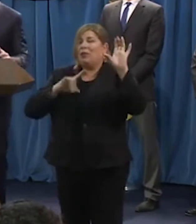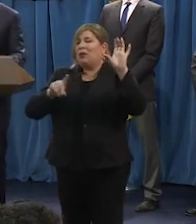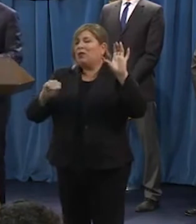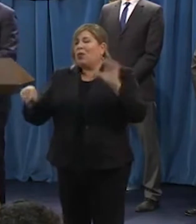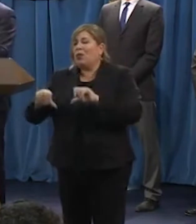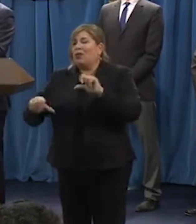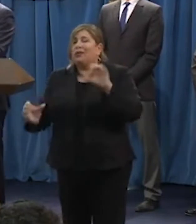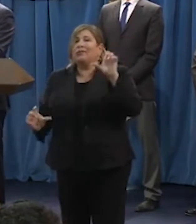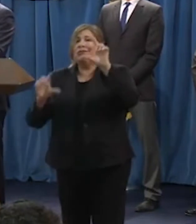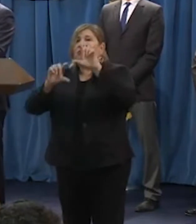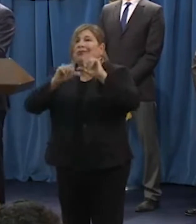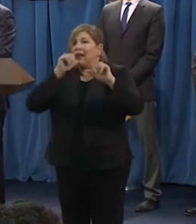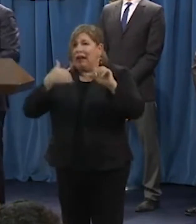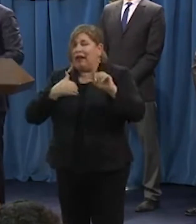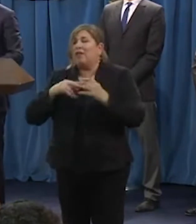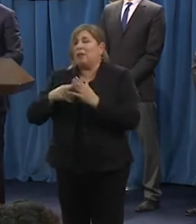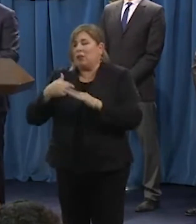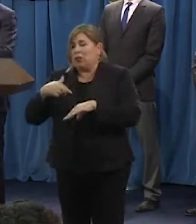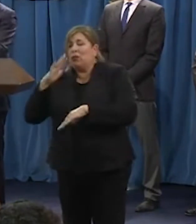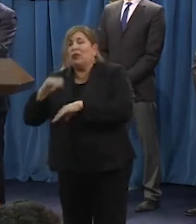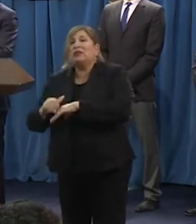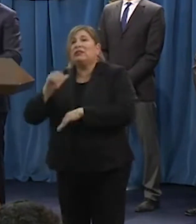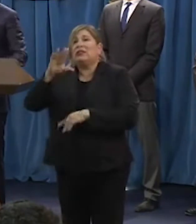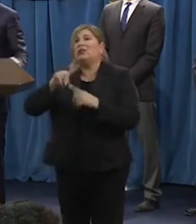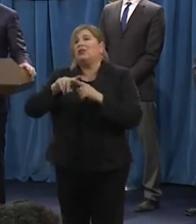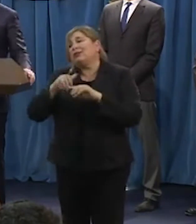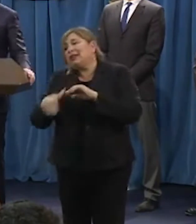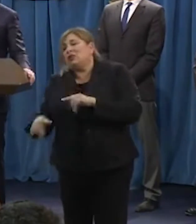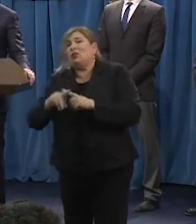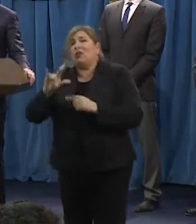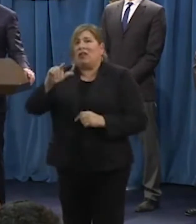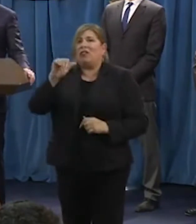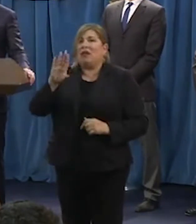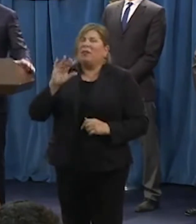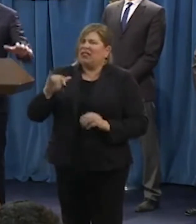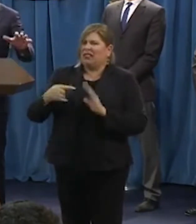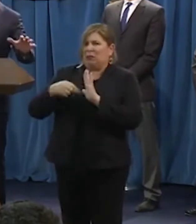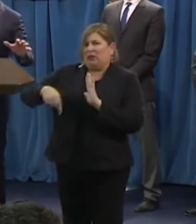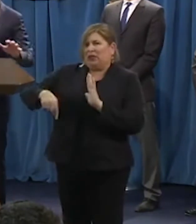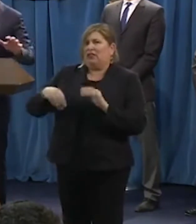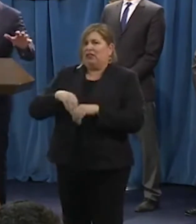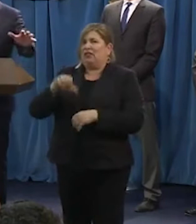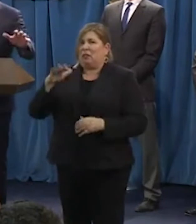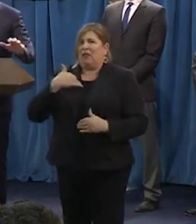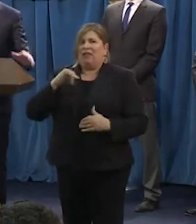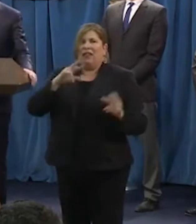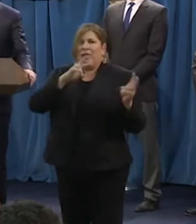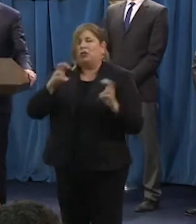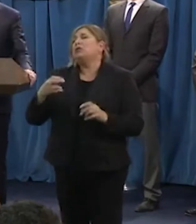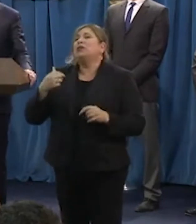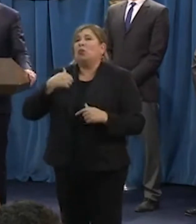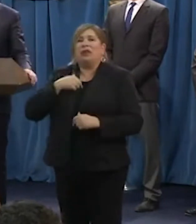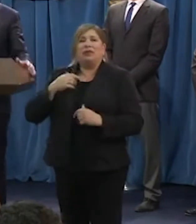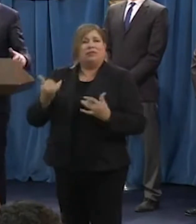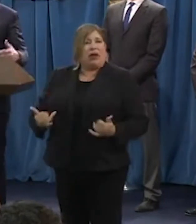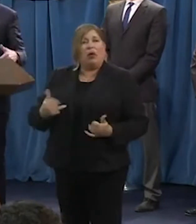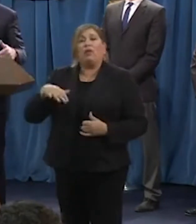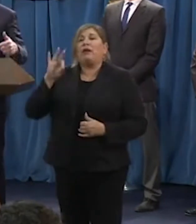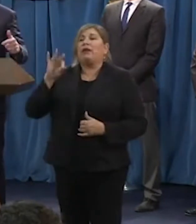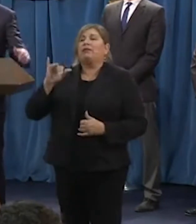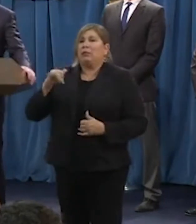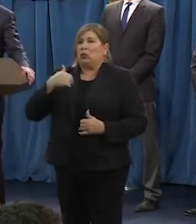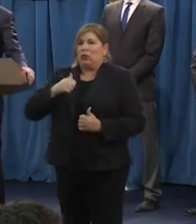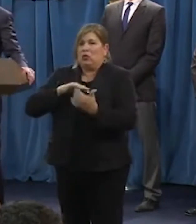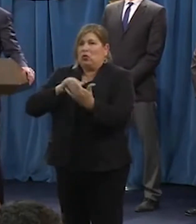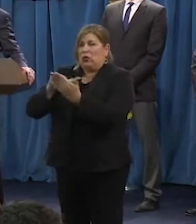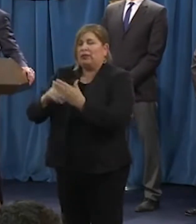sending those reagents down to those labs. That's an example here in Sacramento, and we're addressing those things in real time. Quest,